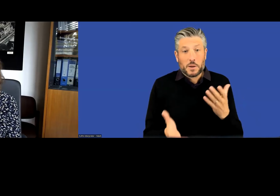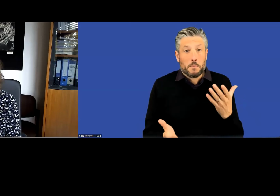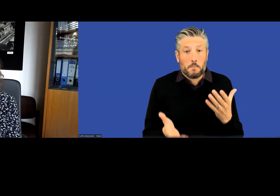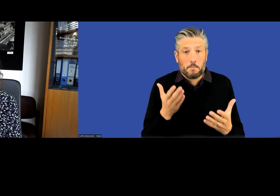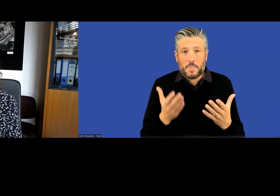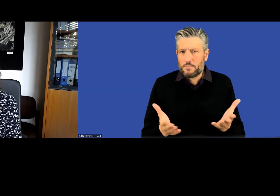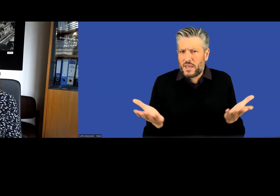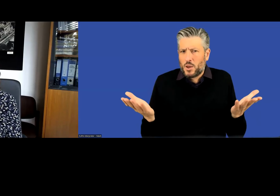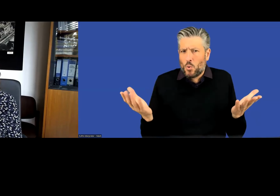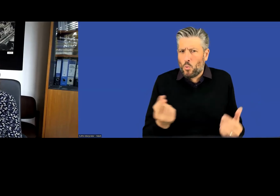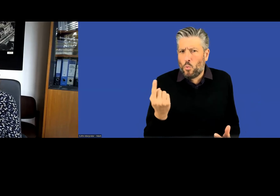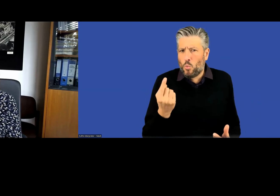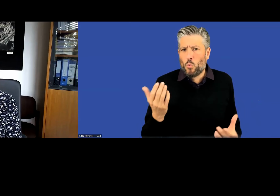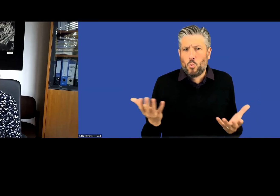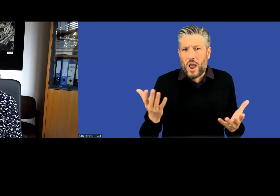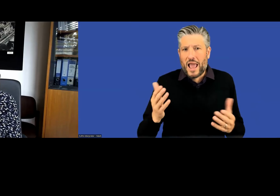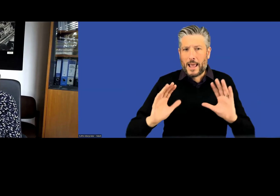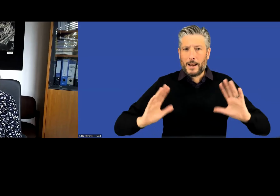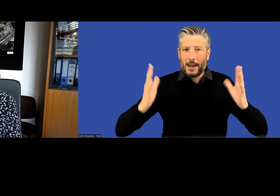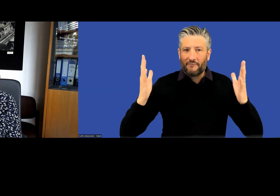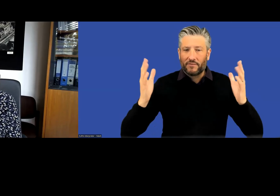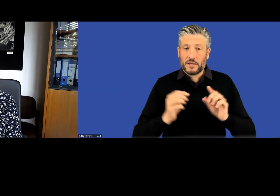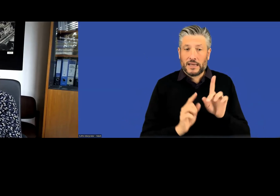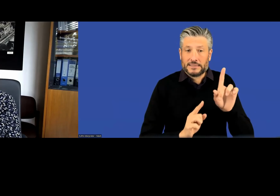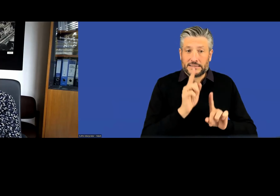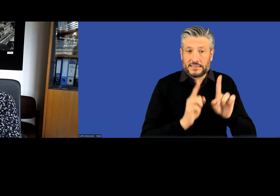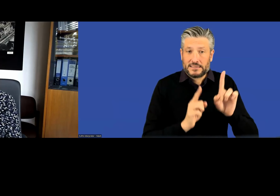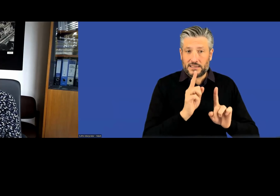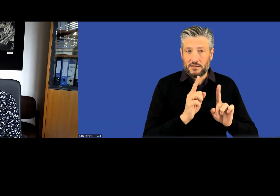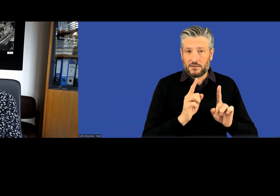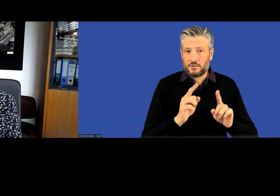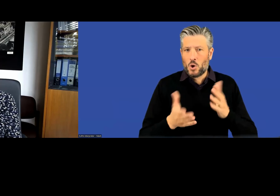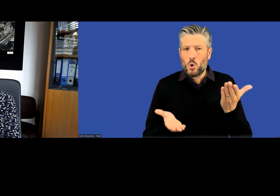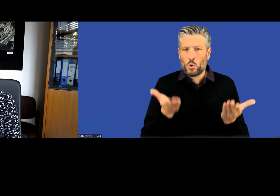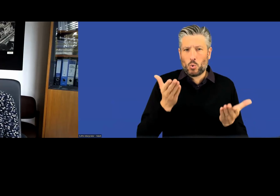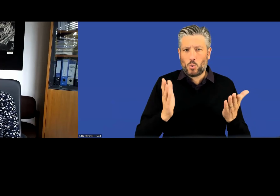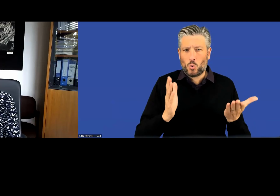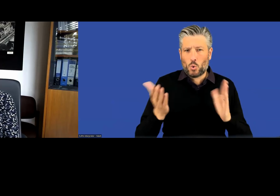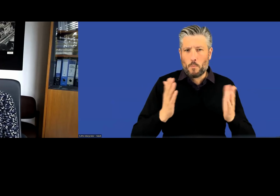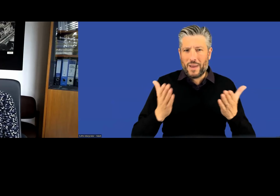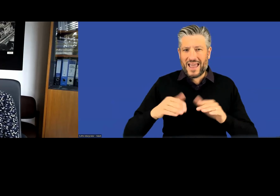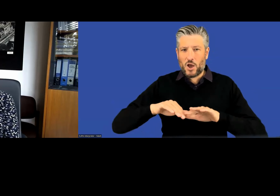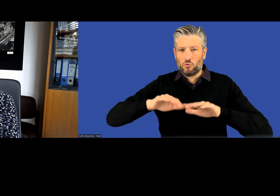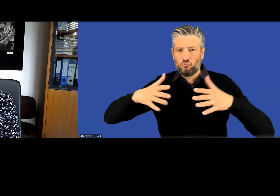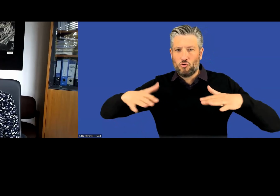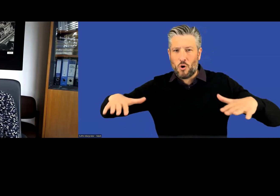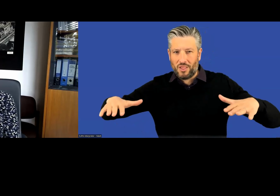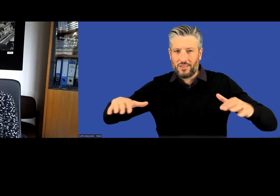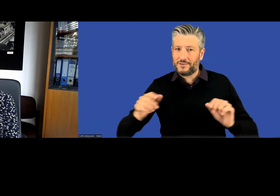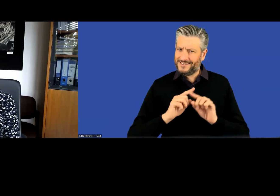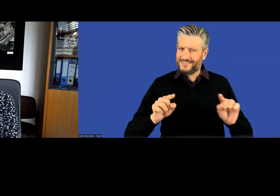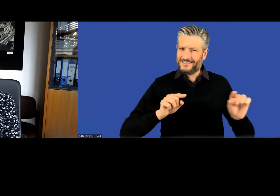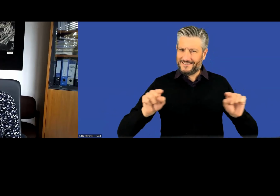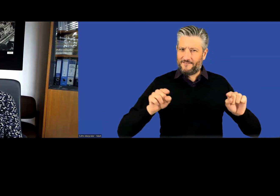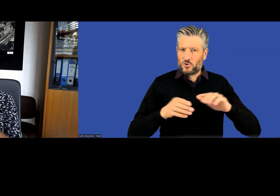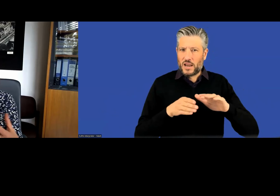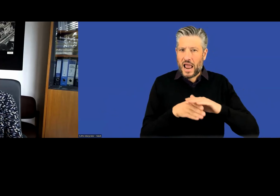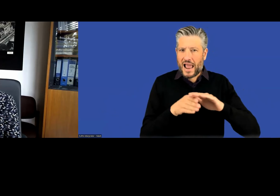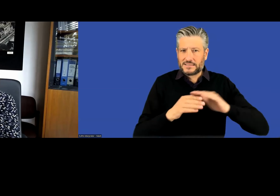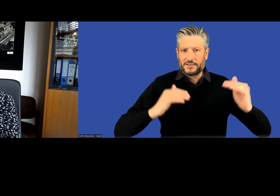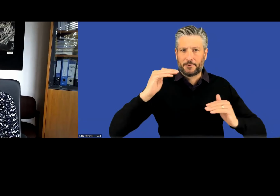in Europe, often between rural and urban communities. And that's something that the Commission and the Member States are seeking to